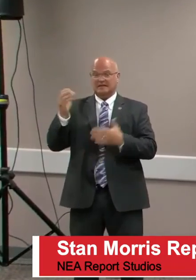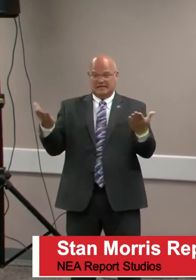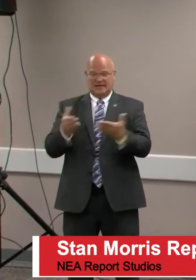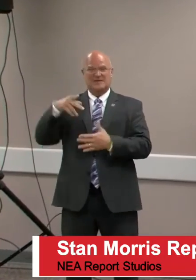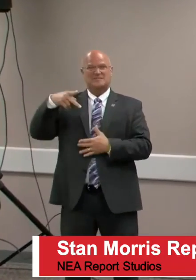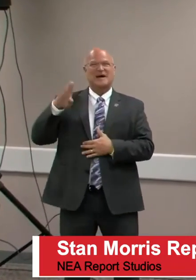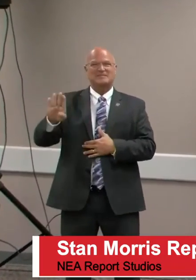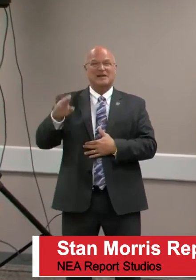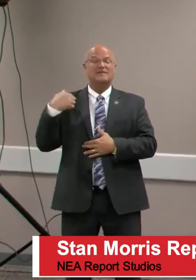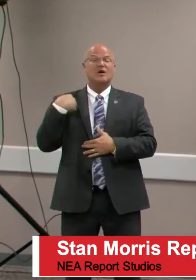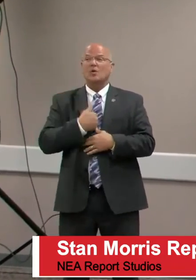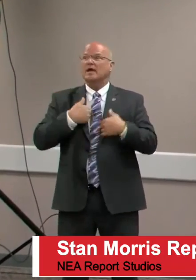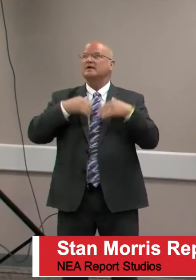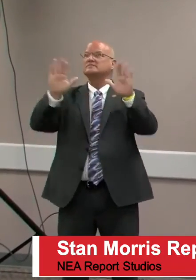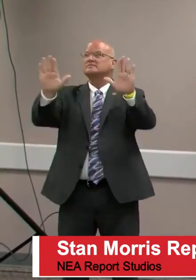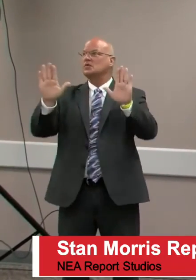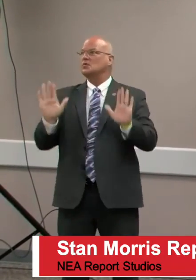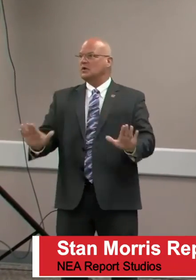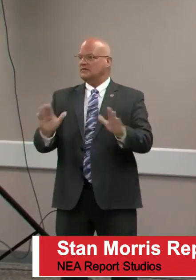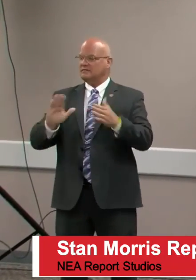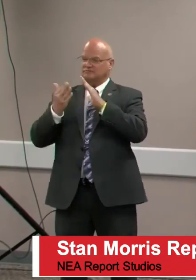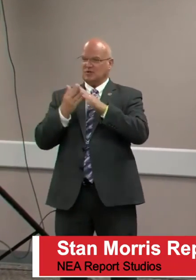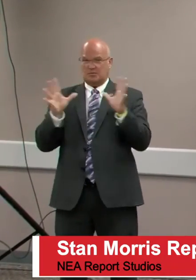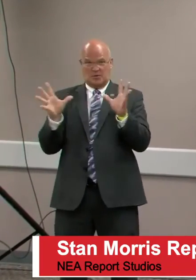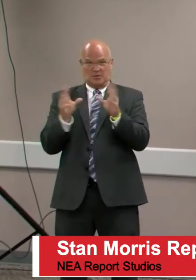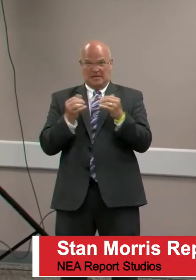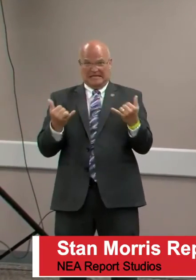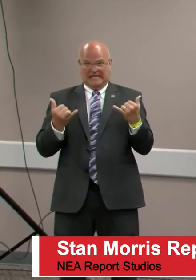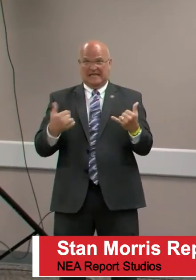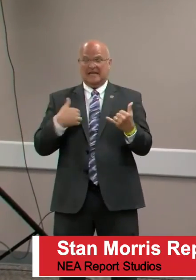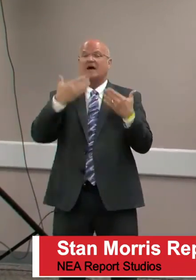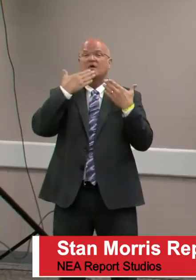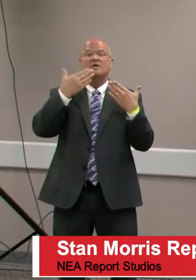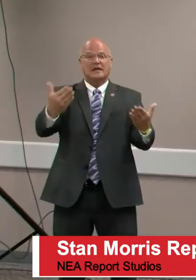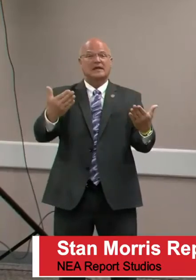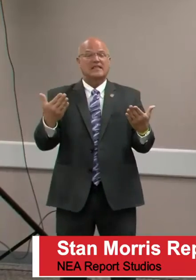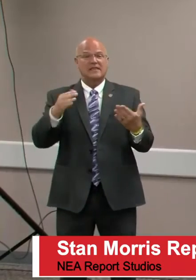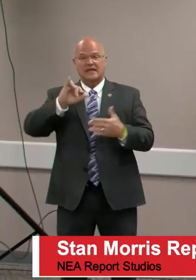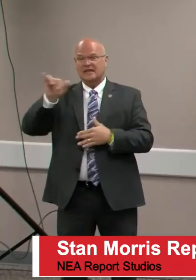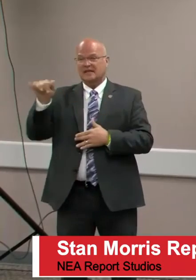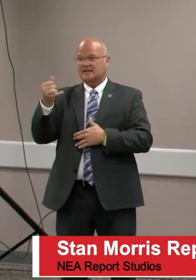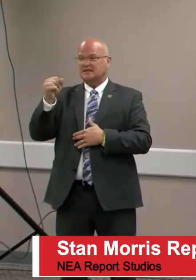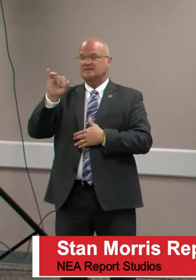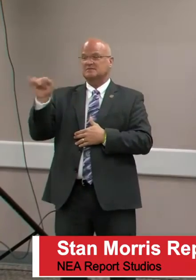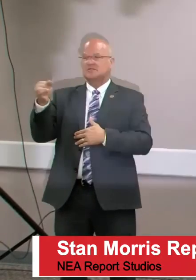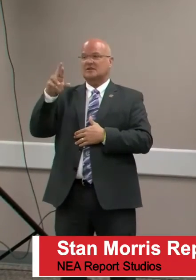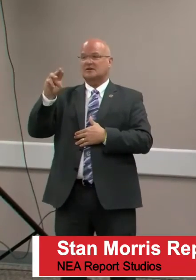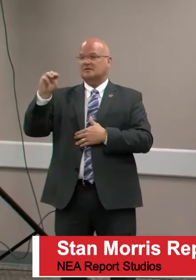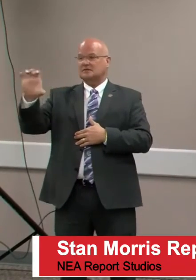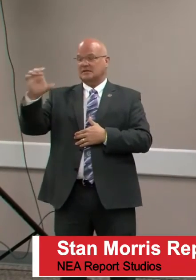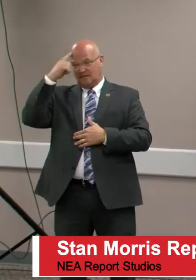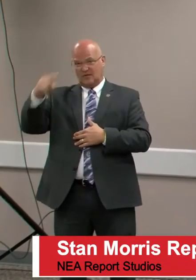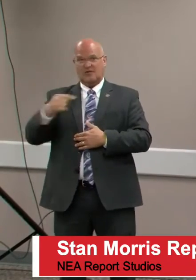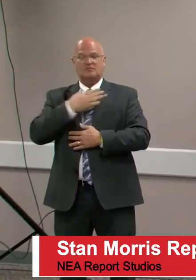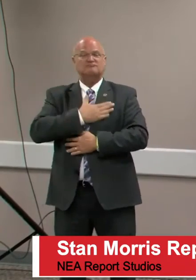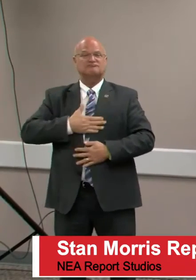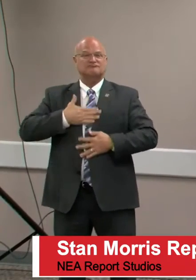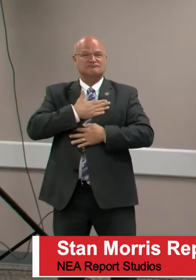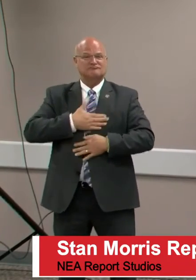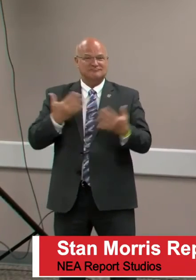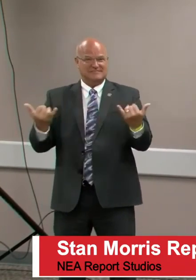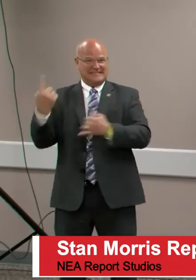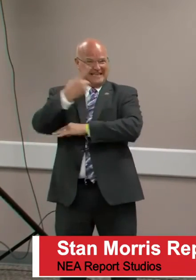Bluff. We just had a wonderful community meeting. I want to thank Jefferson Regional Medical Center for their